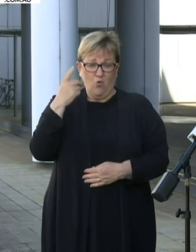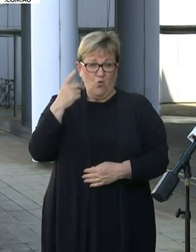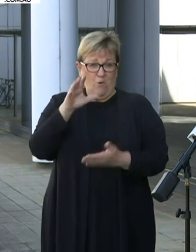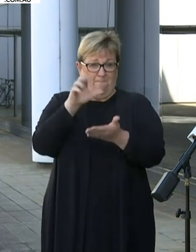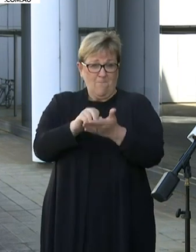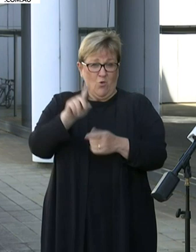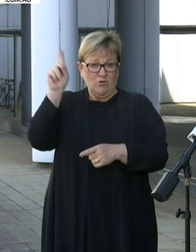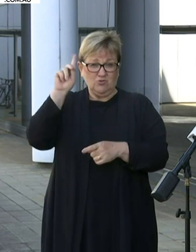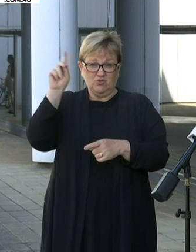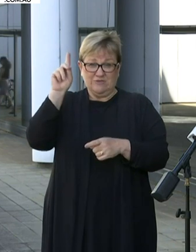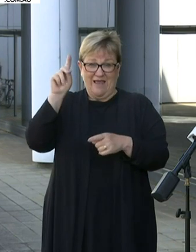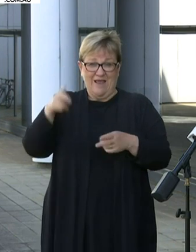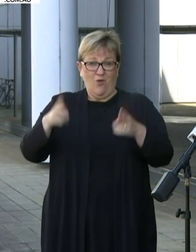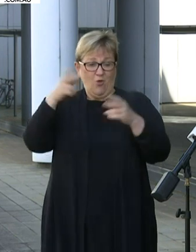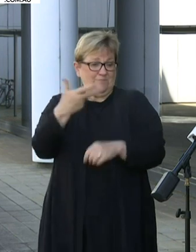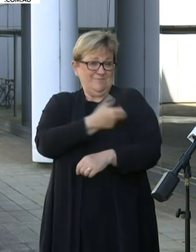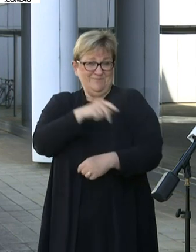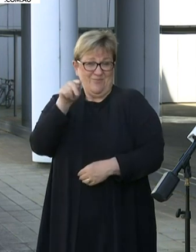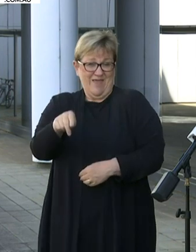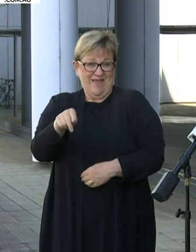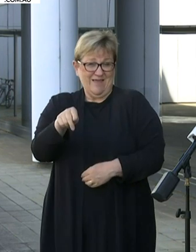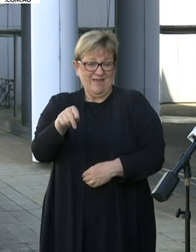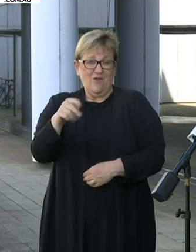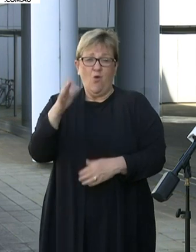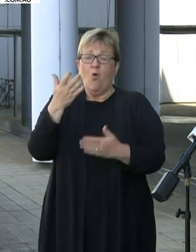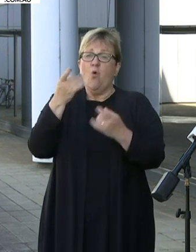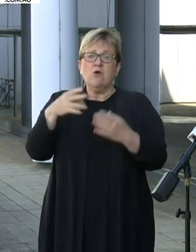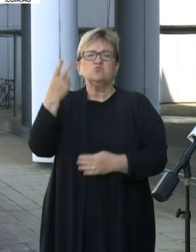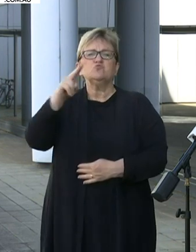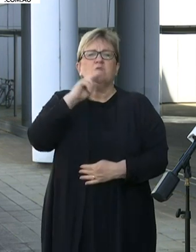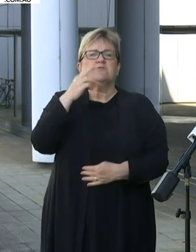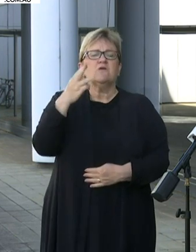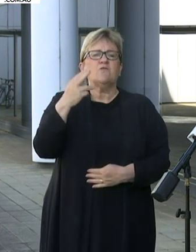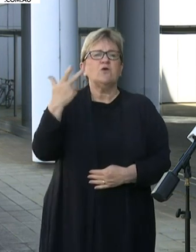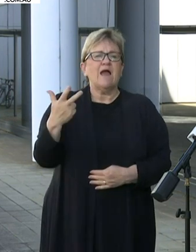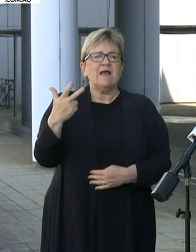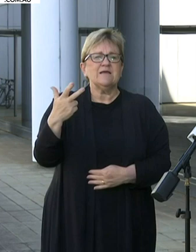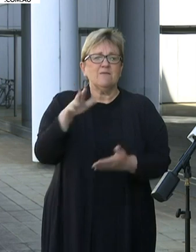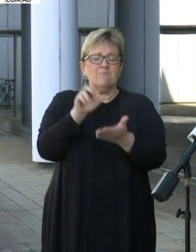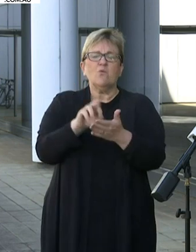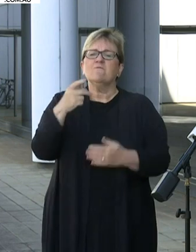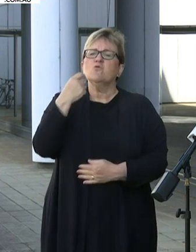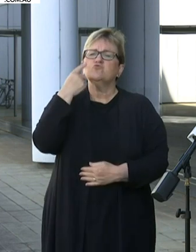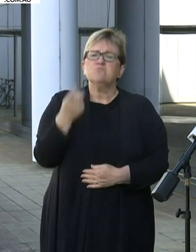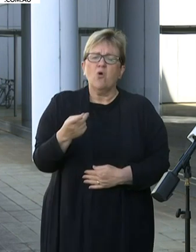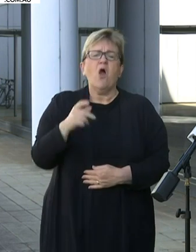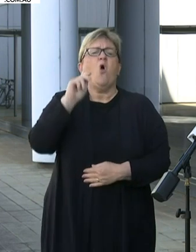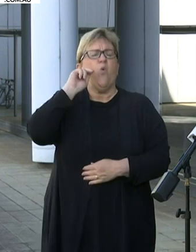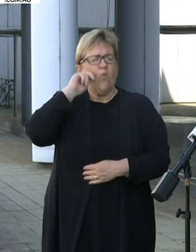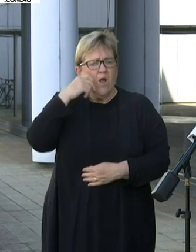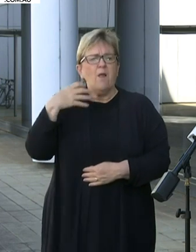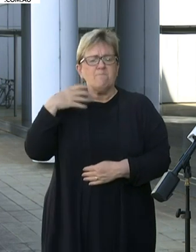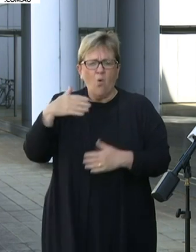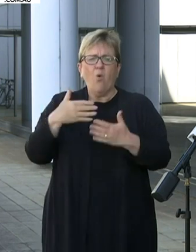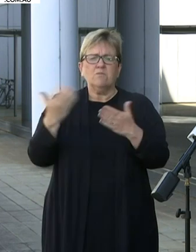the hotel clinic for the first day, and we've already have 238 who are booked in for tomorrow, and that will increase through the